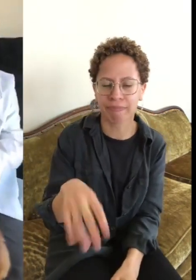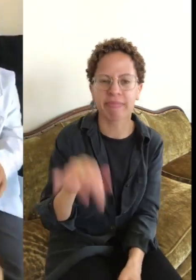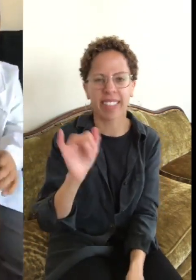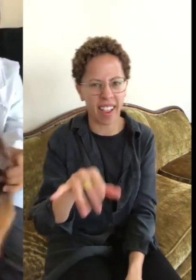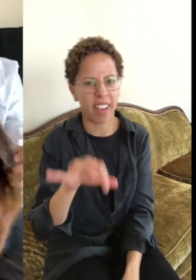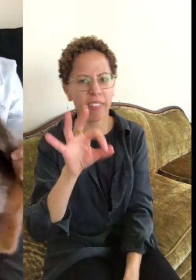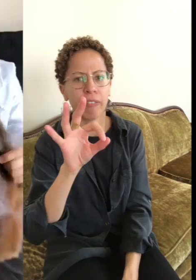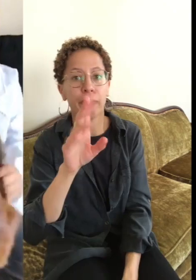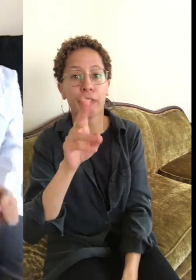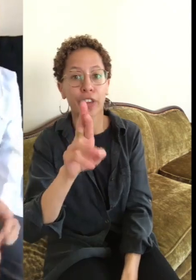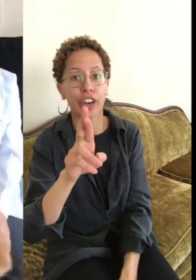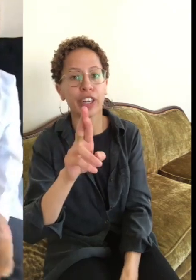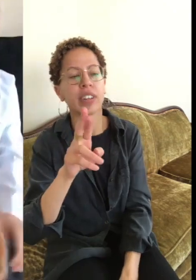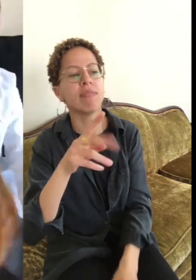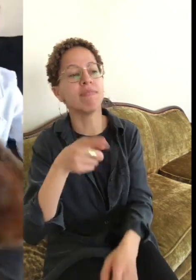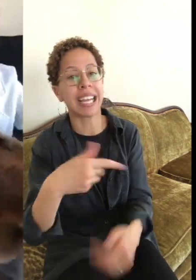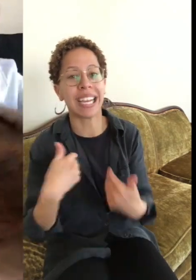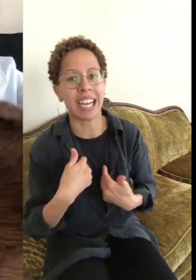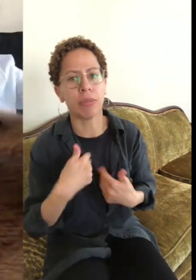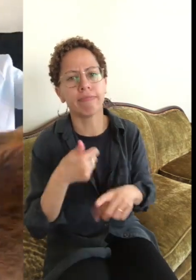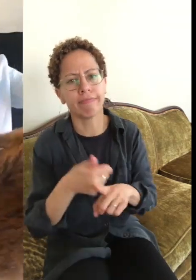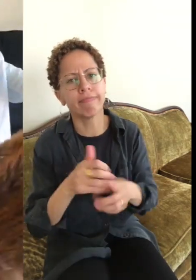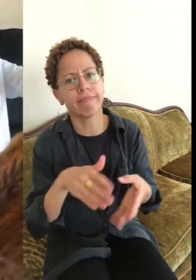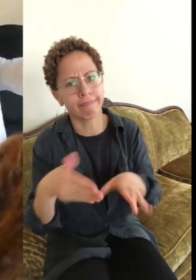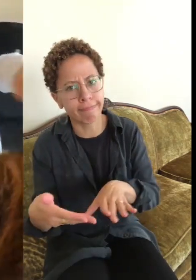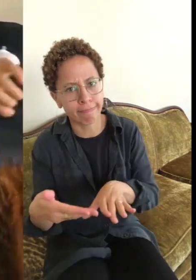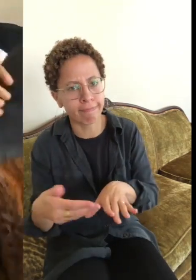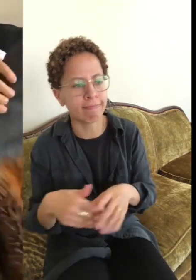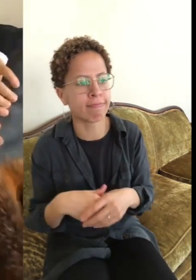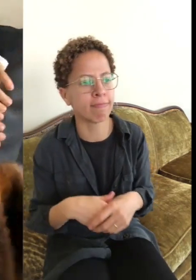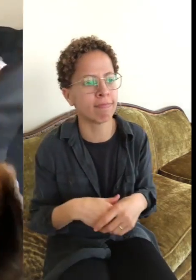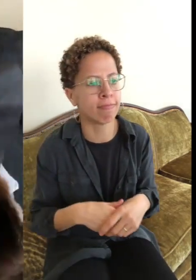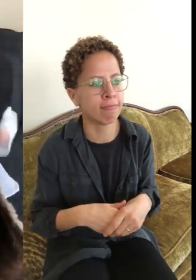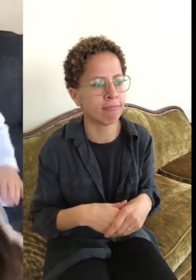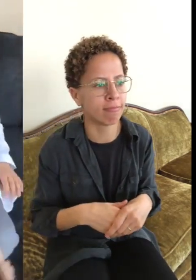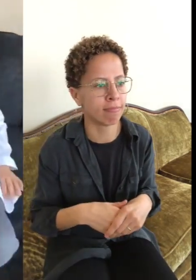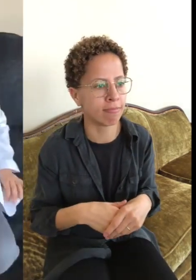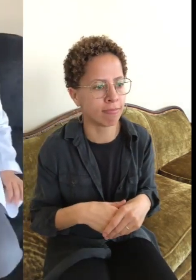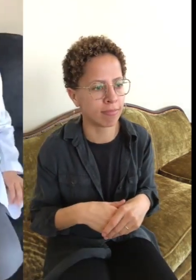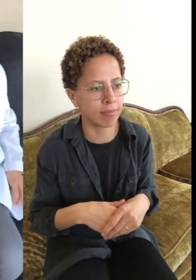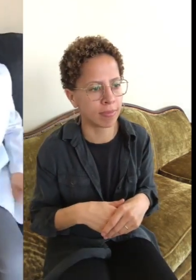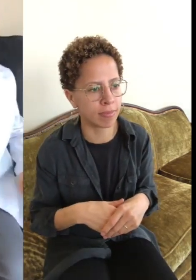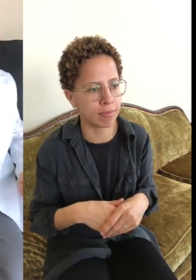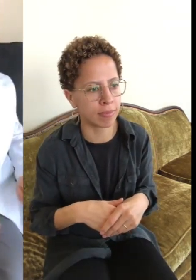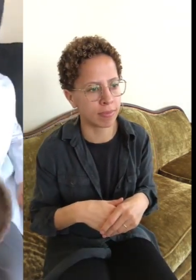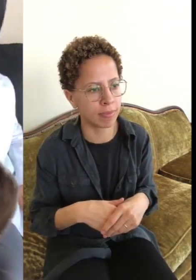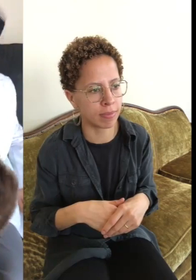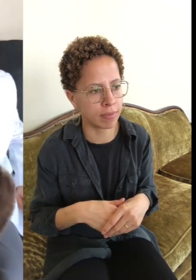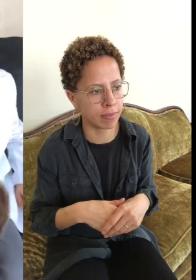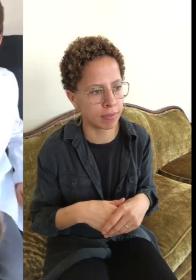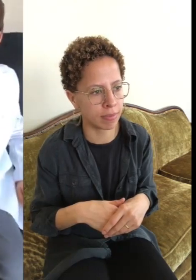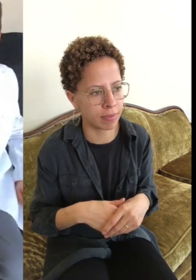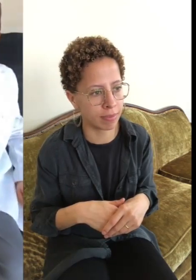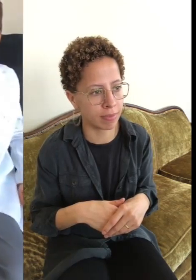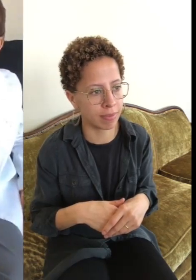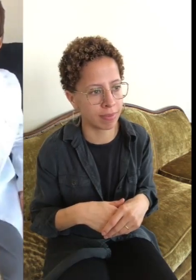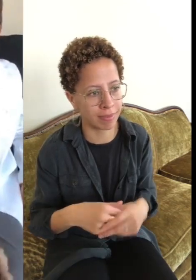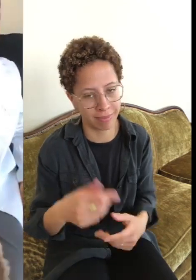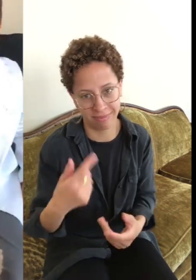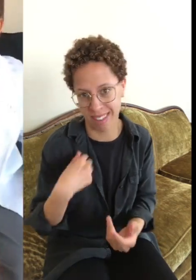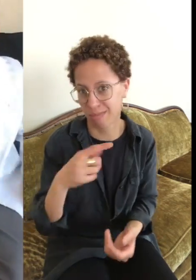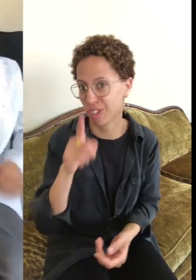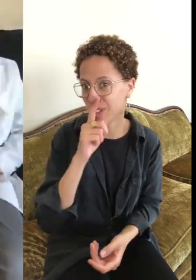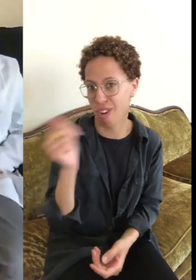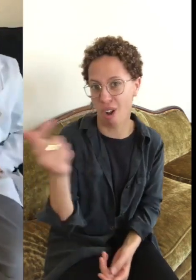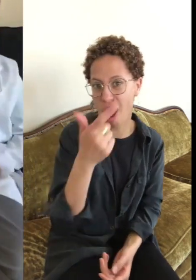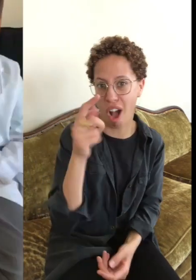anymore. And you can already, and all of you can probably already tell what it is. Yeah. Any guesses about